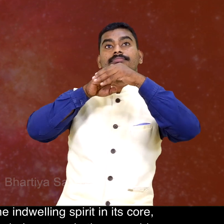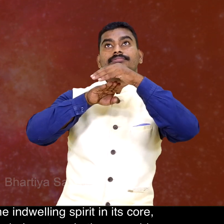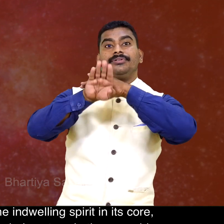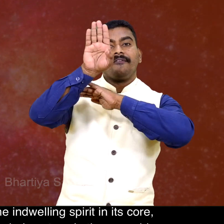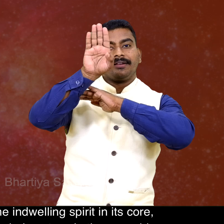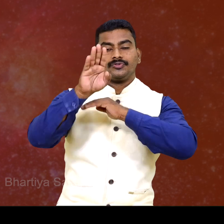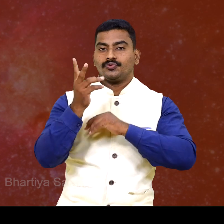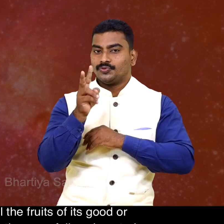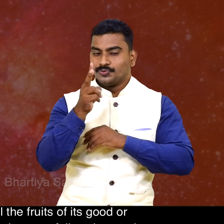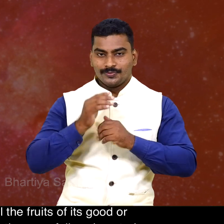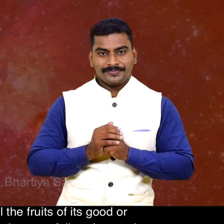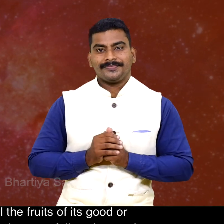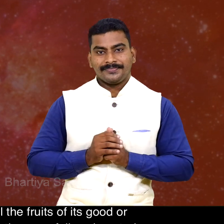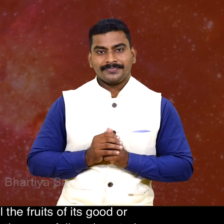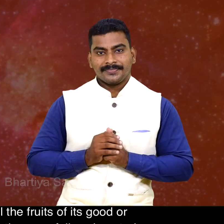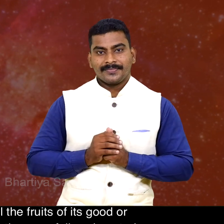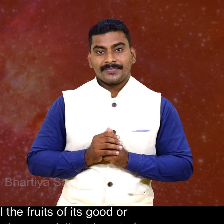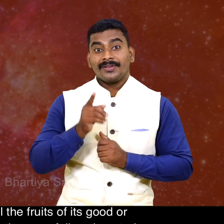worlds until the fruits of its